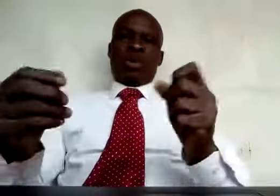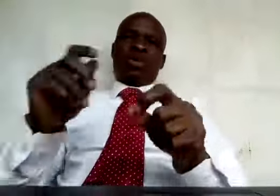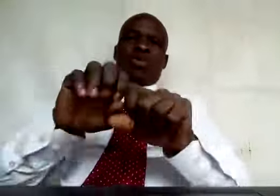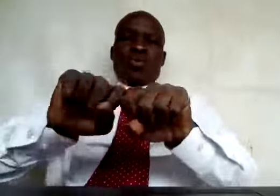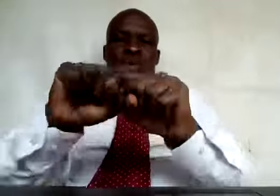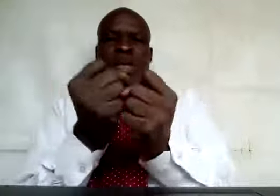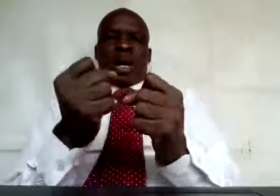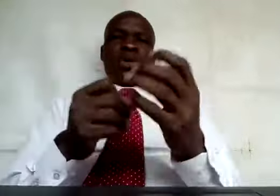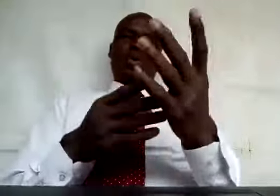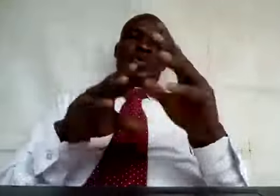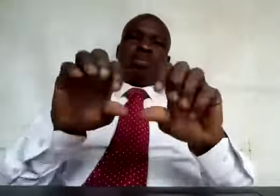Non-metals are not strong.